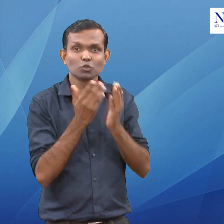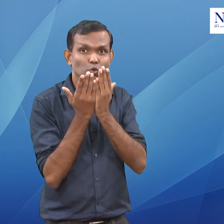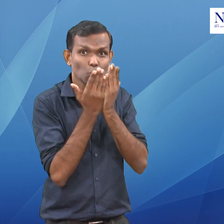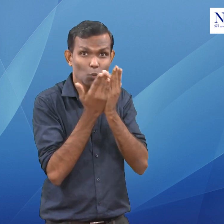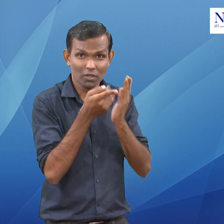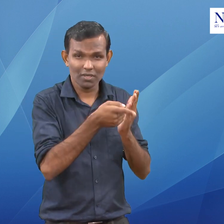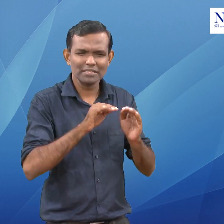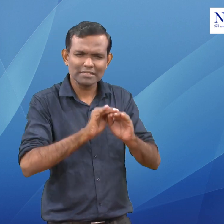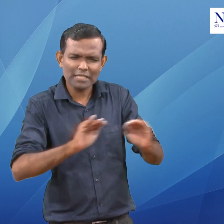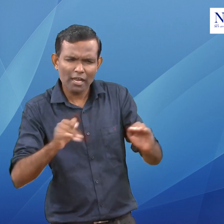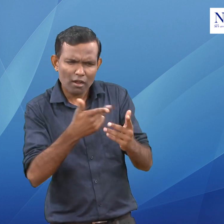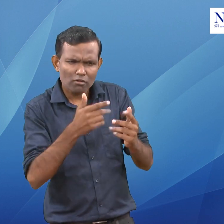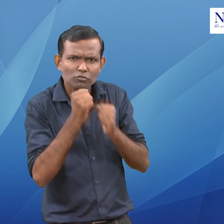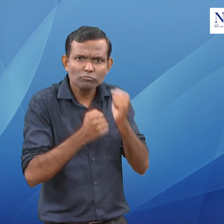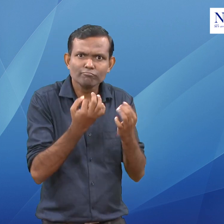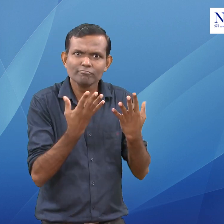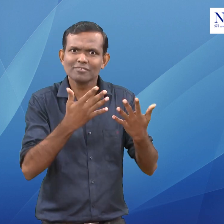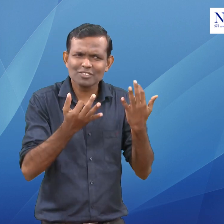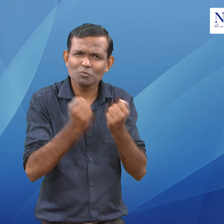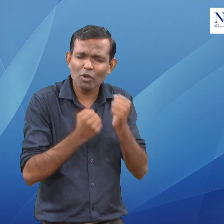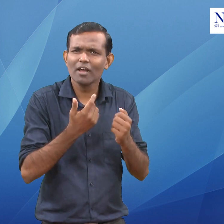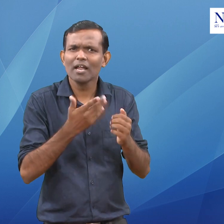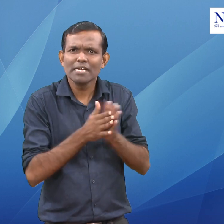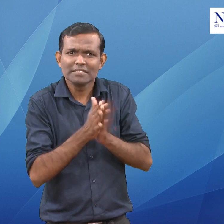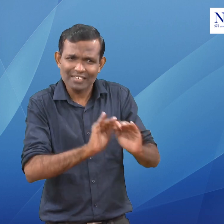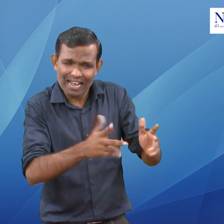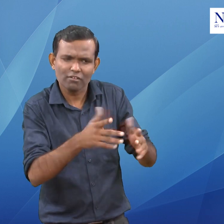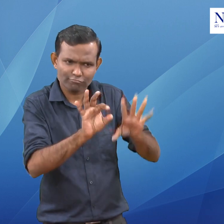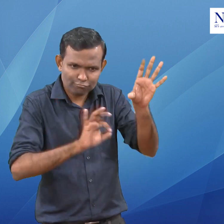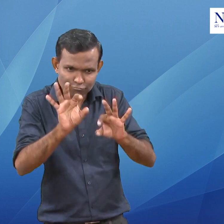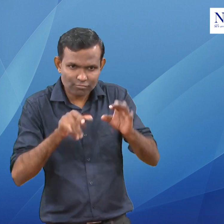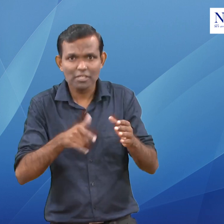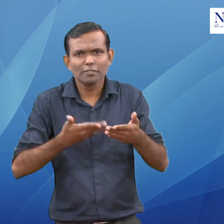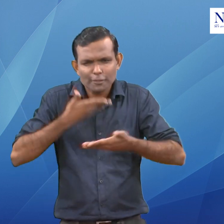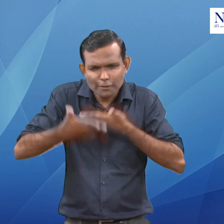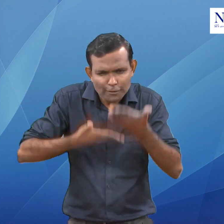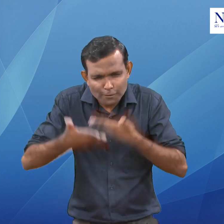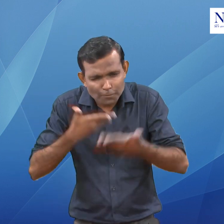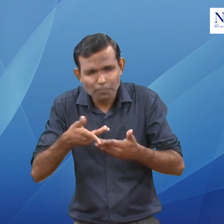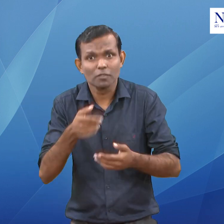the Abhinav Bindra Foundation in Odisha. It is one of the first major IOC projects to be implemented in India.